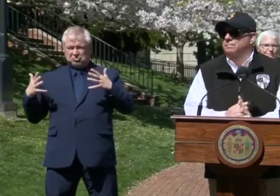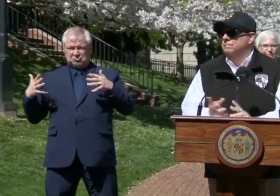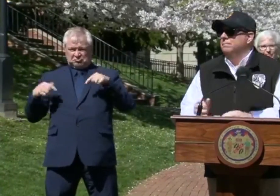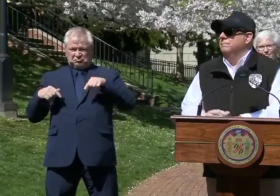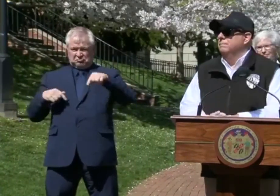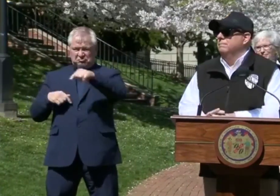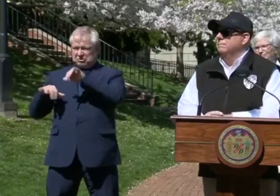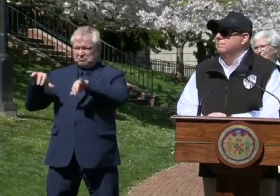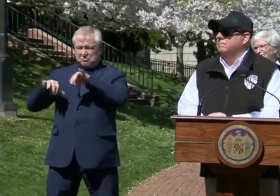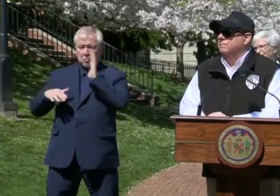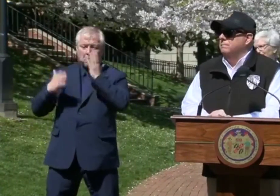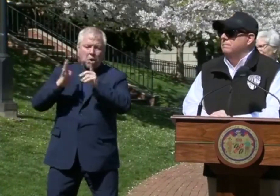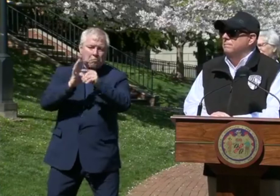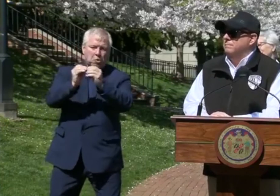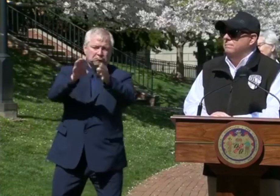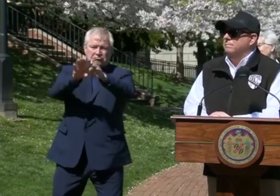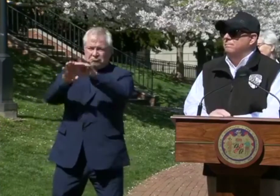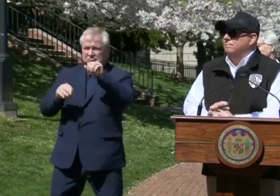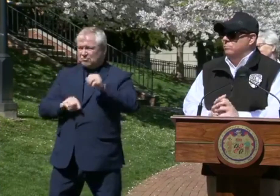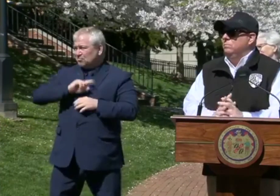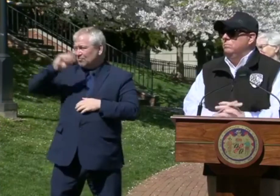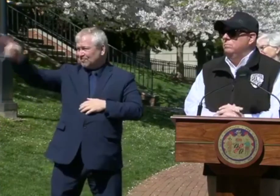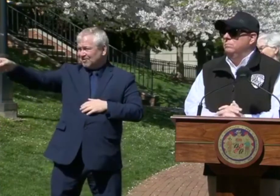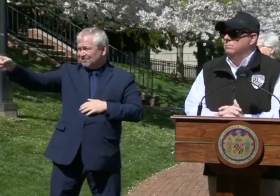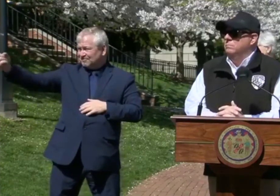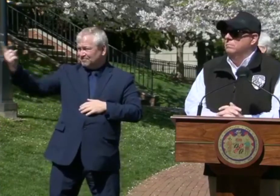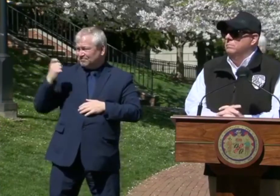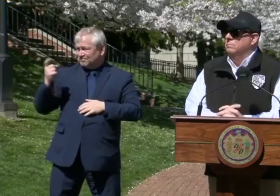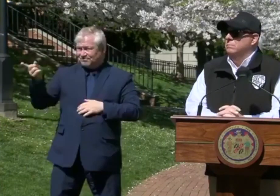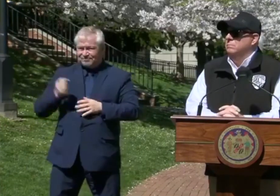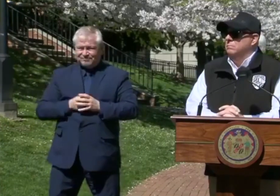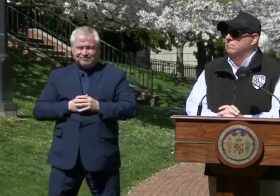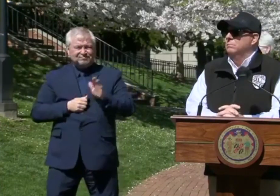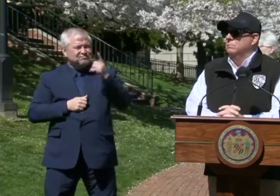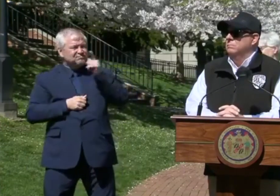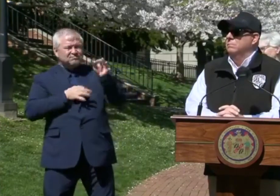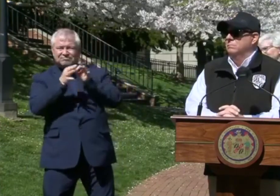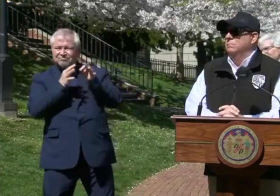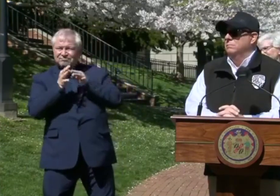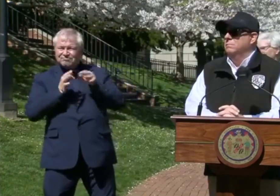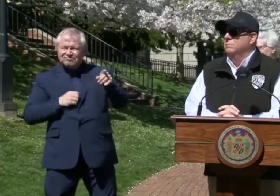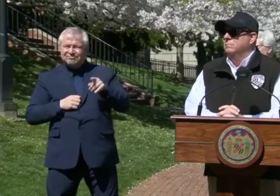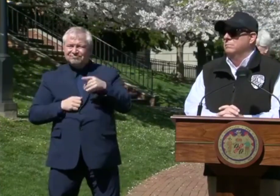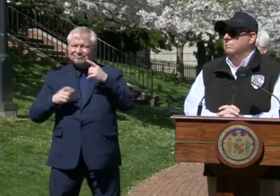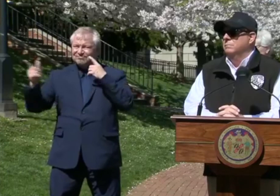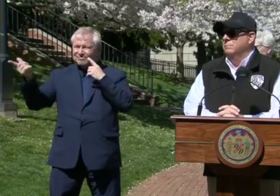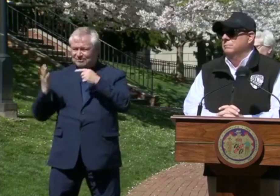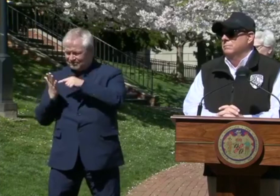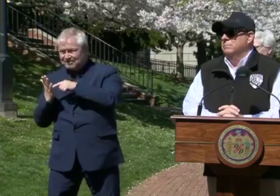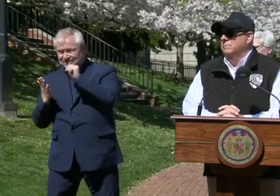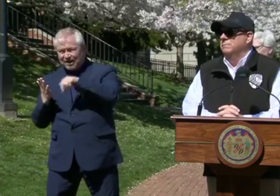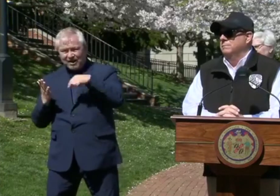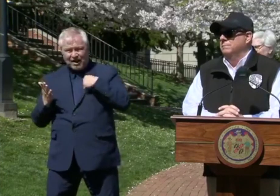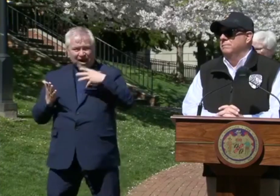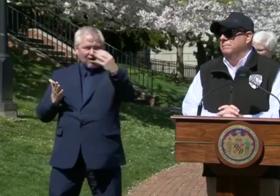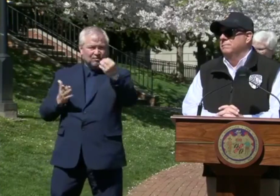Governor, can you describe some of the activities? You know, I've gotten a couple of messages from people saying, can I walk my dog? Can I go for a jog?